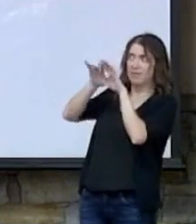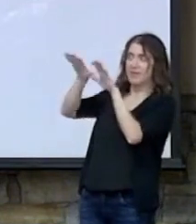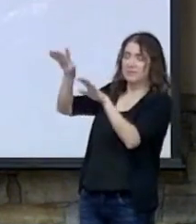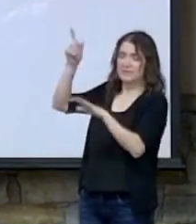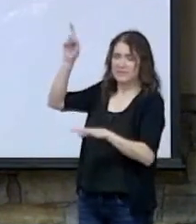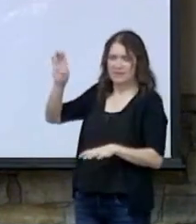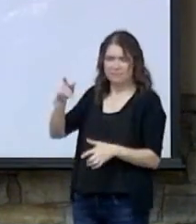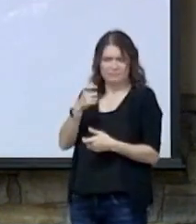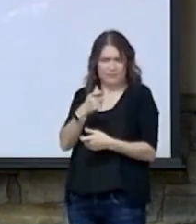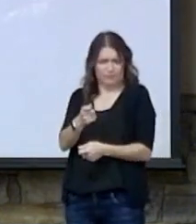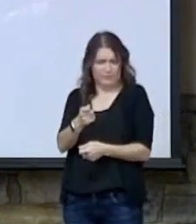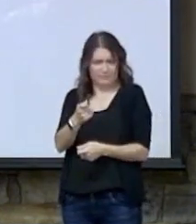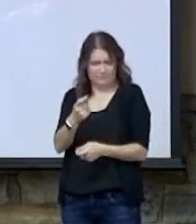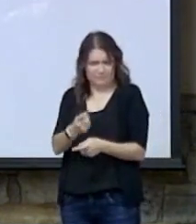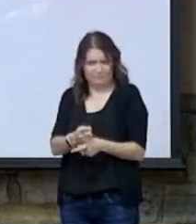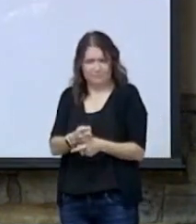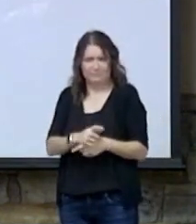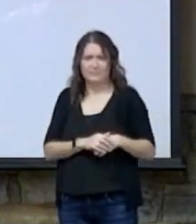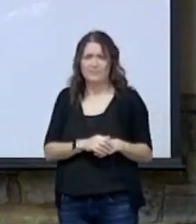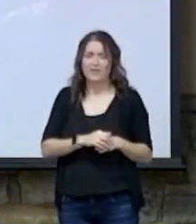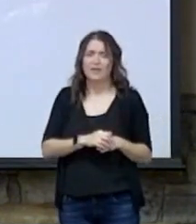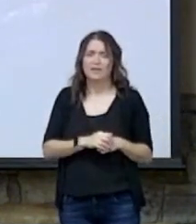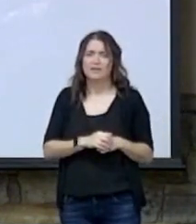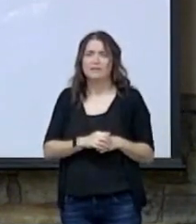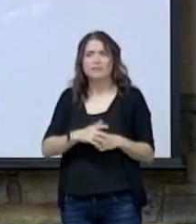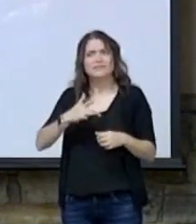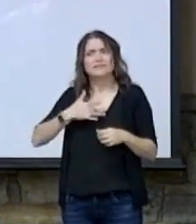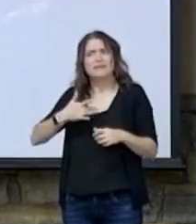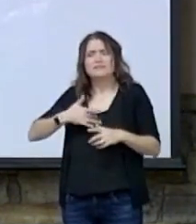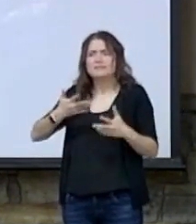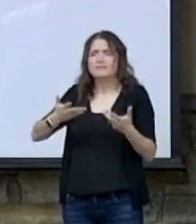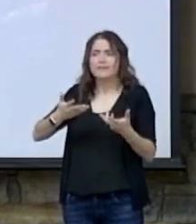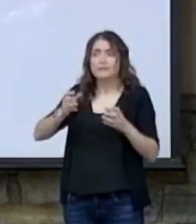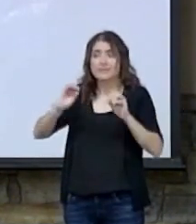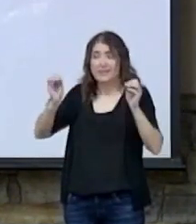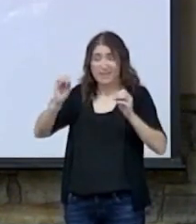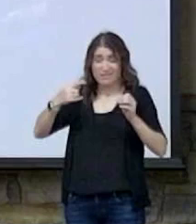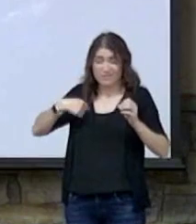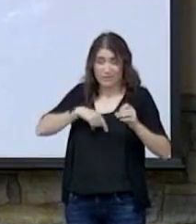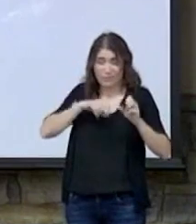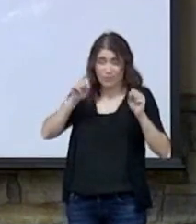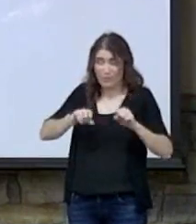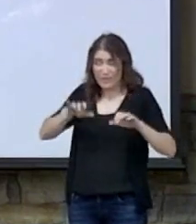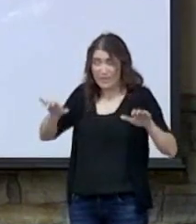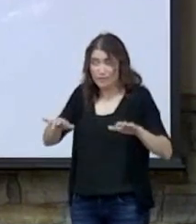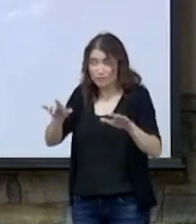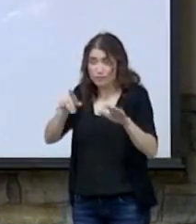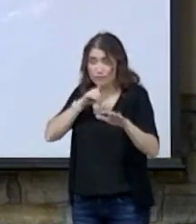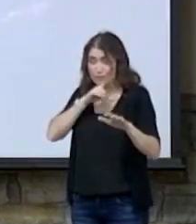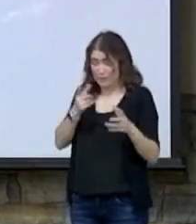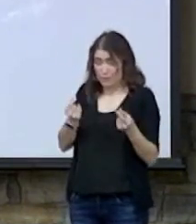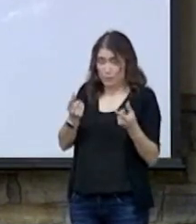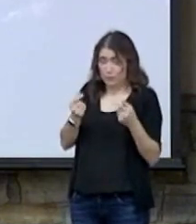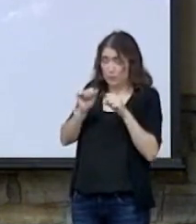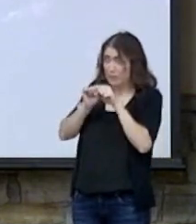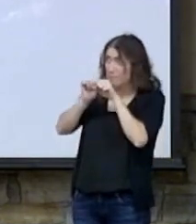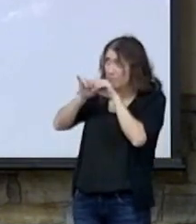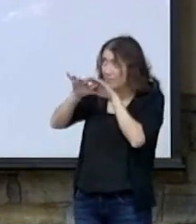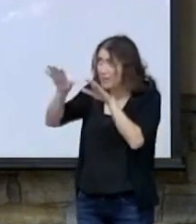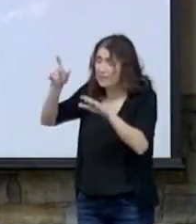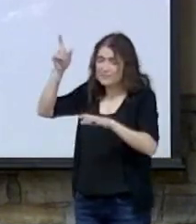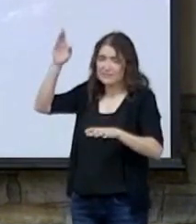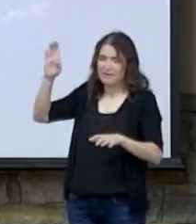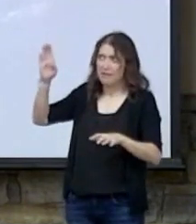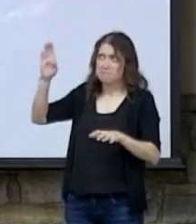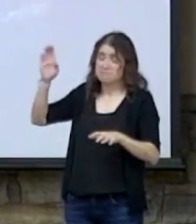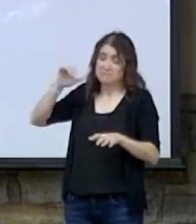it? There's a sense that there's nothing we could do to bless God per se. God is